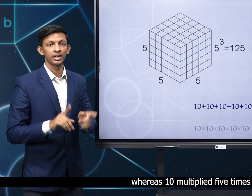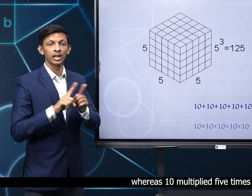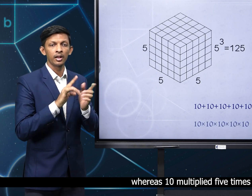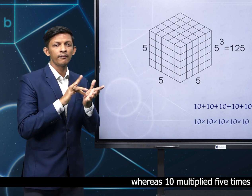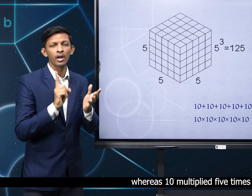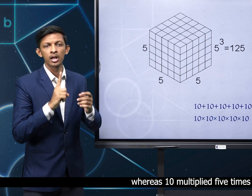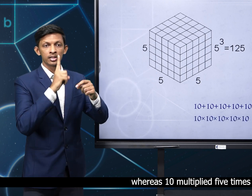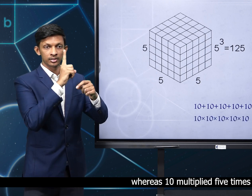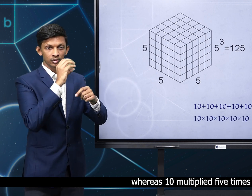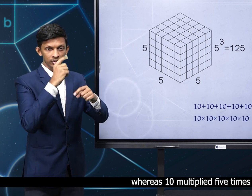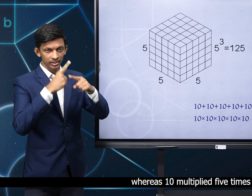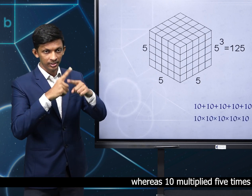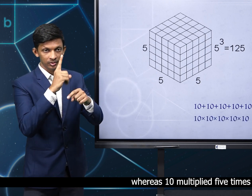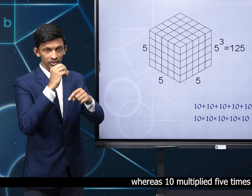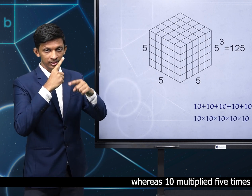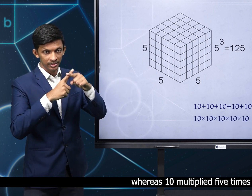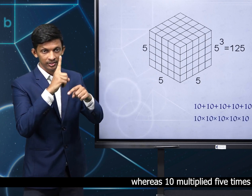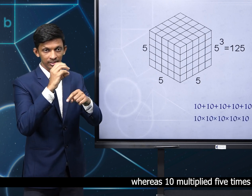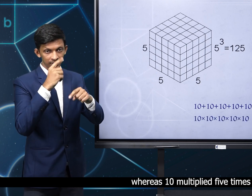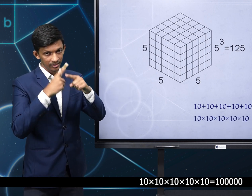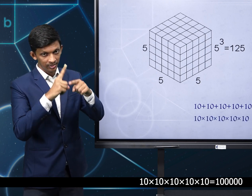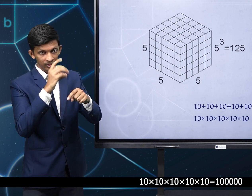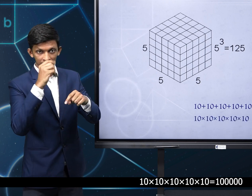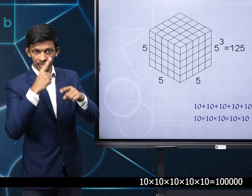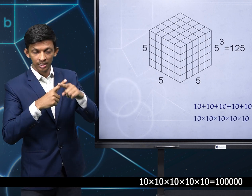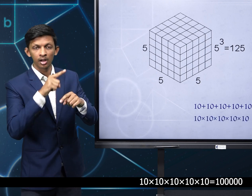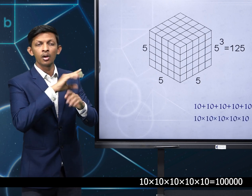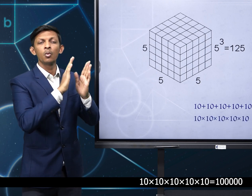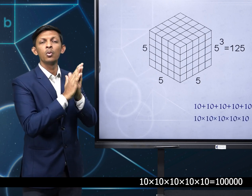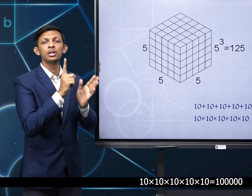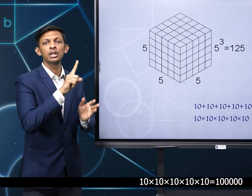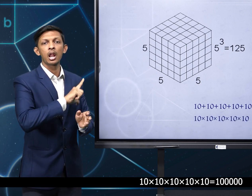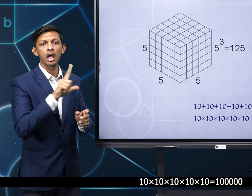Whereas 10 multiplied 5 times is equal to 1 lakh.